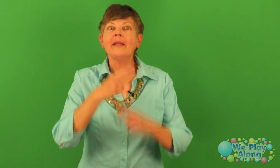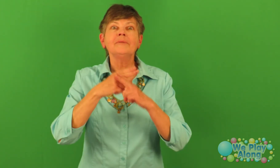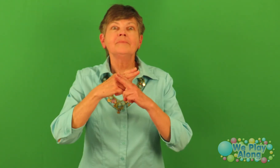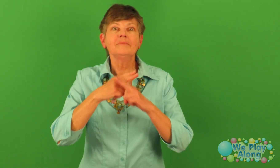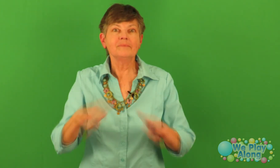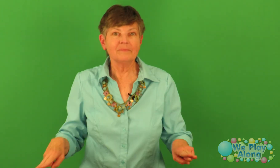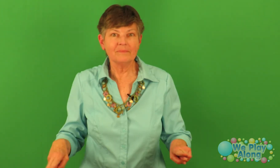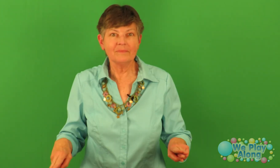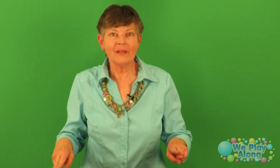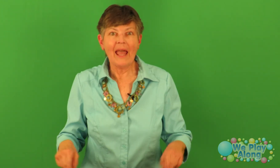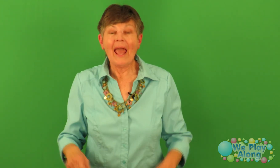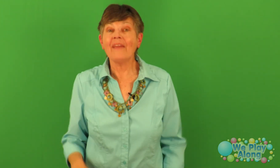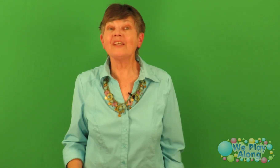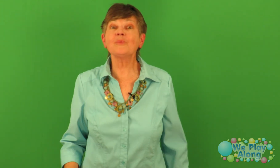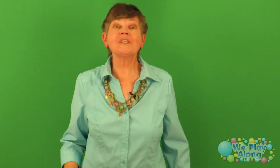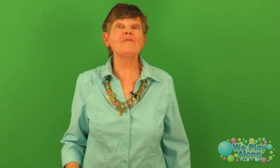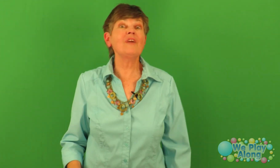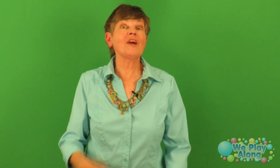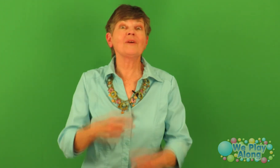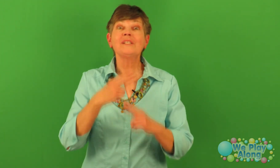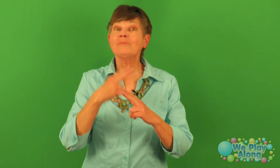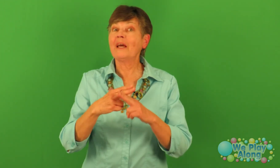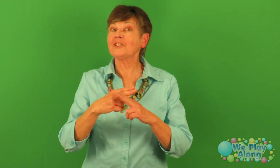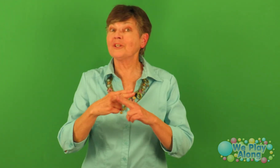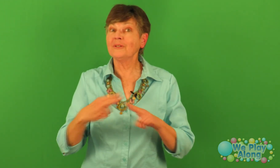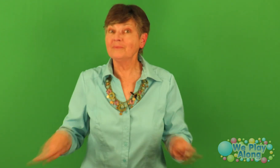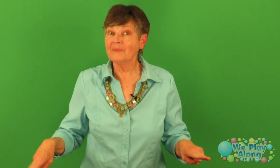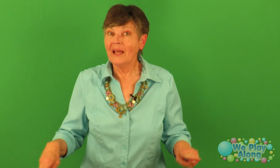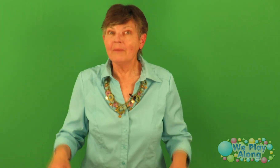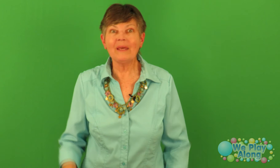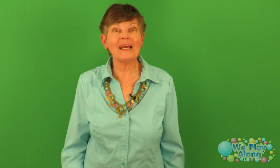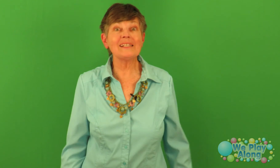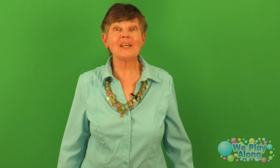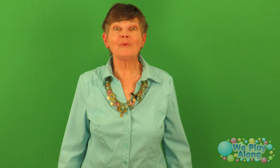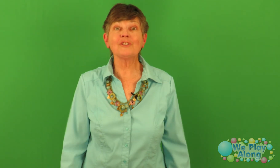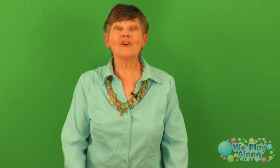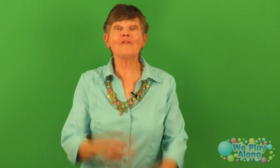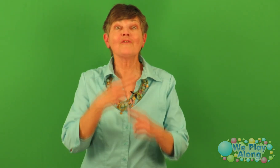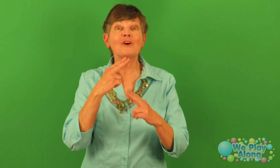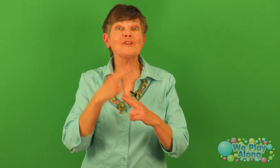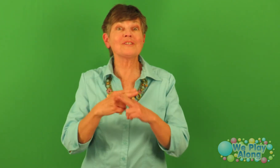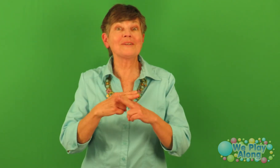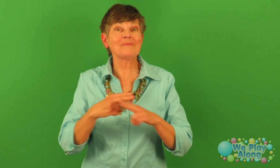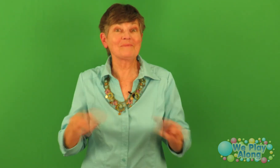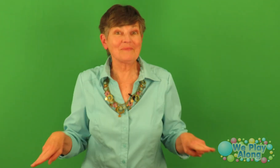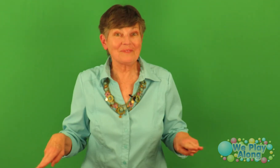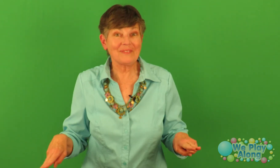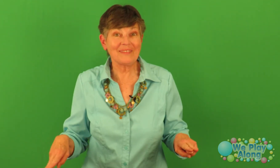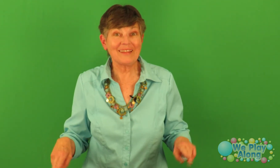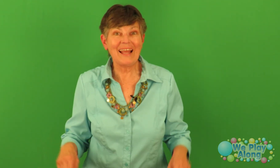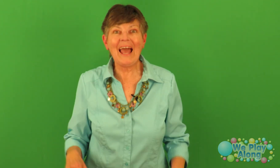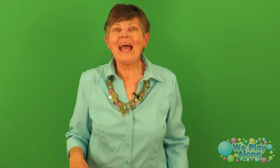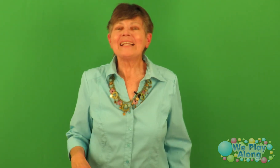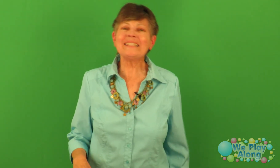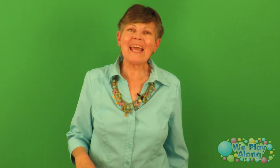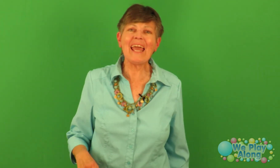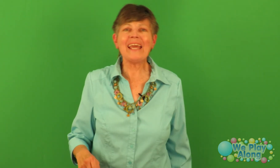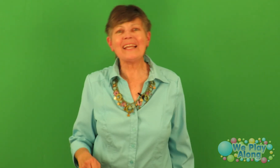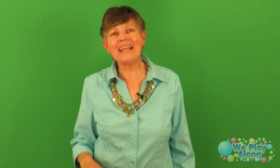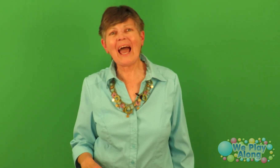and this was a very special, because it was her first day and